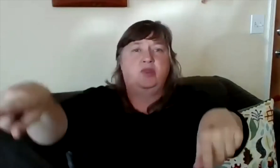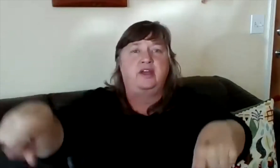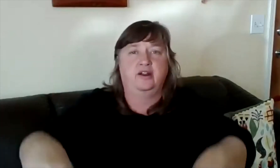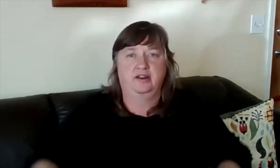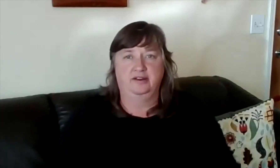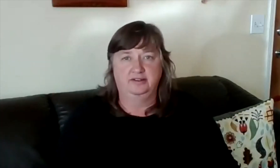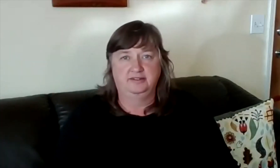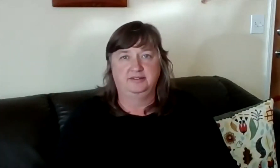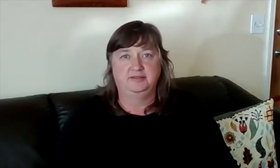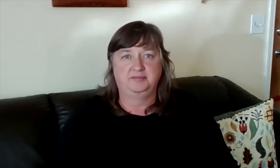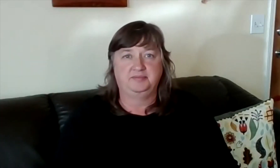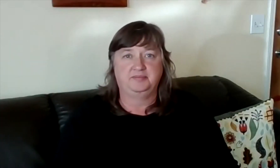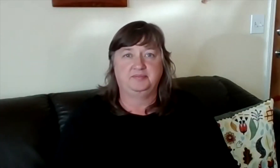there.